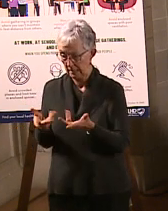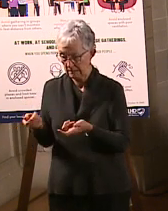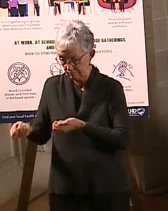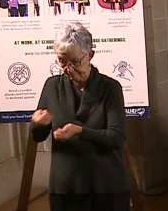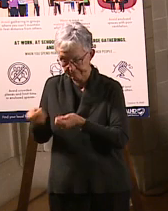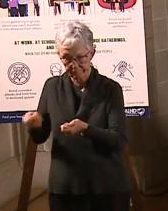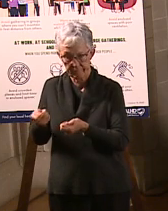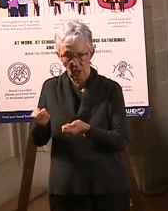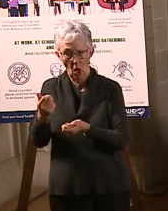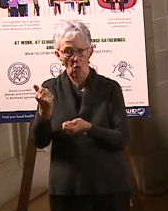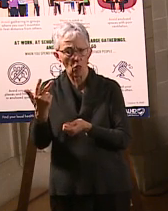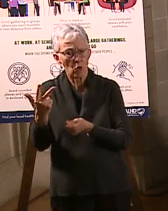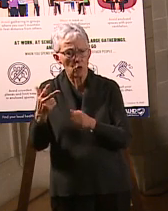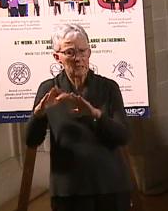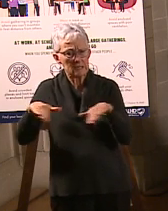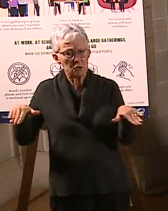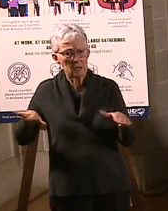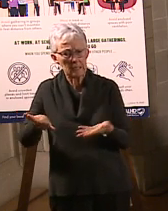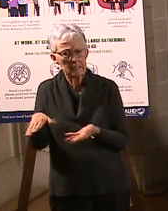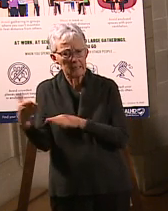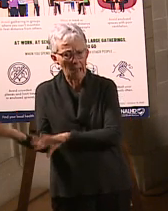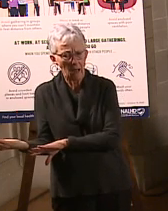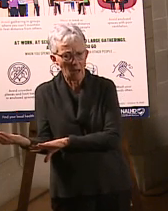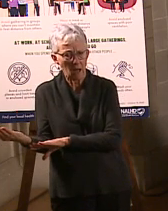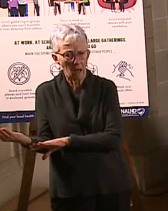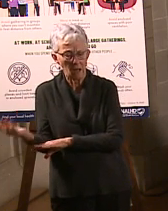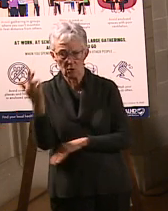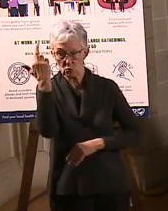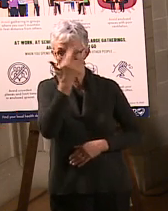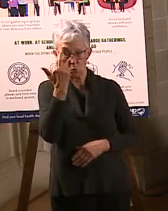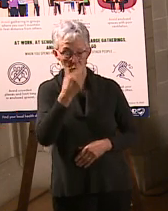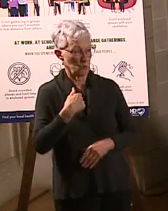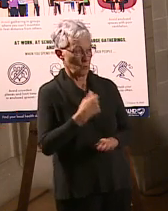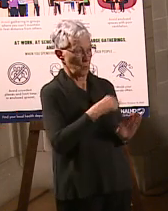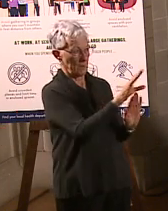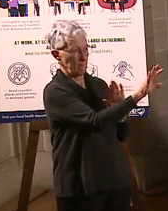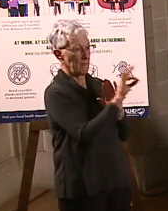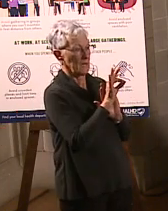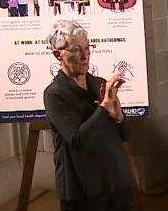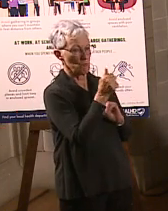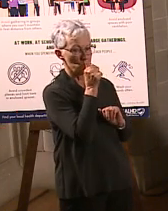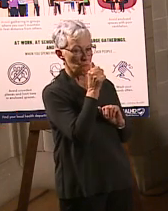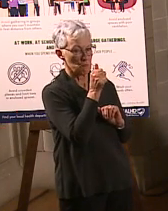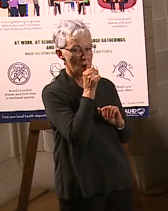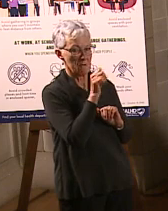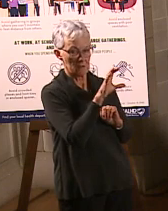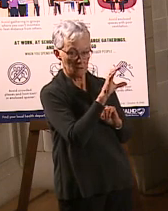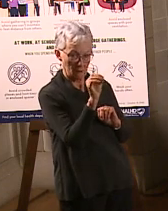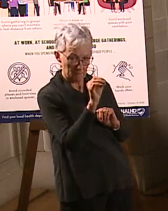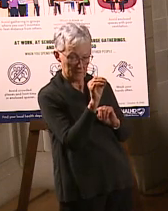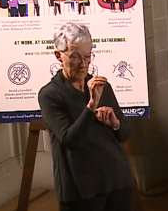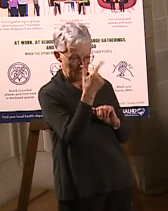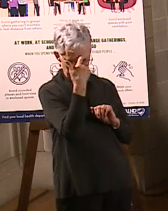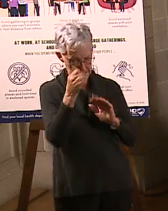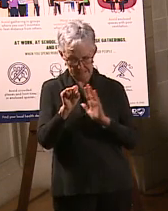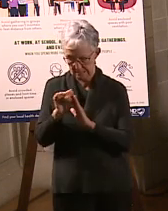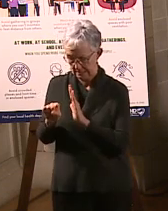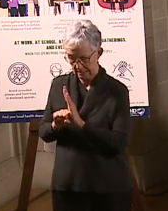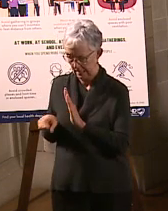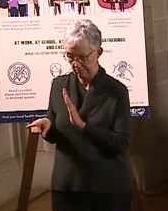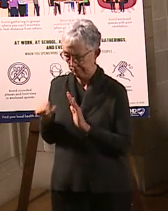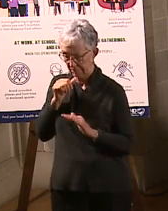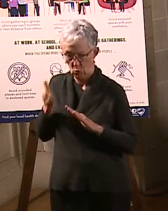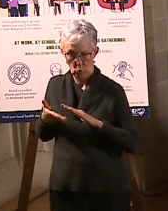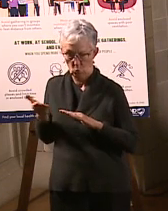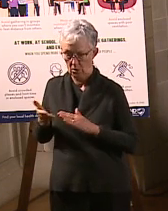to a private provider was because the state was not doing its job at the time. And so I think having that